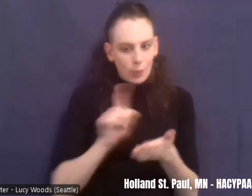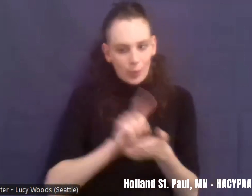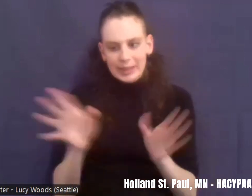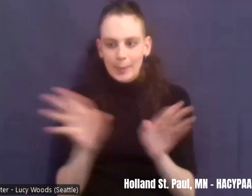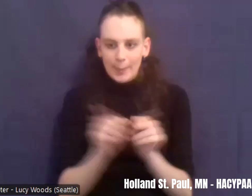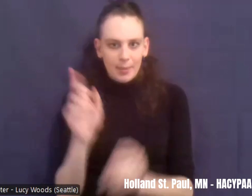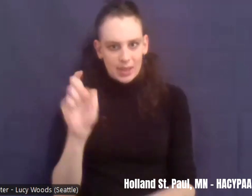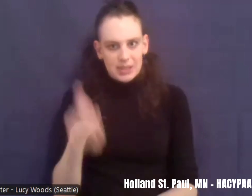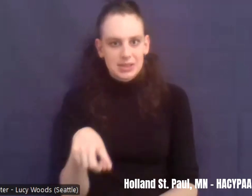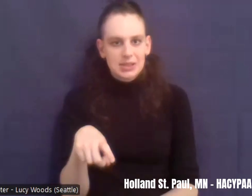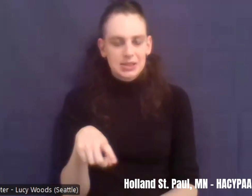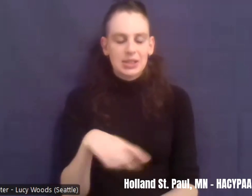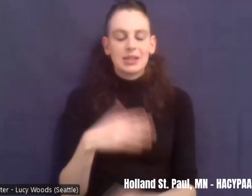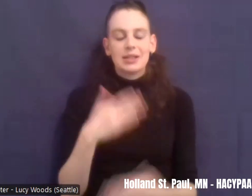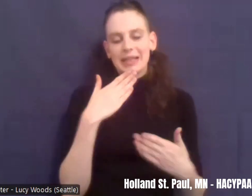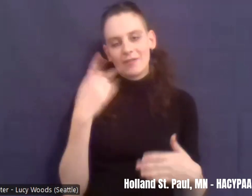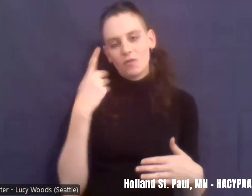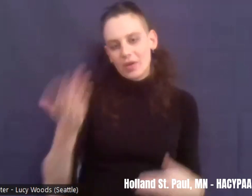So